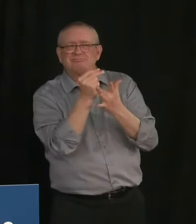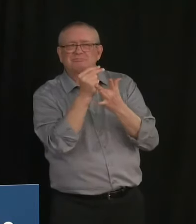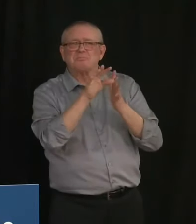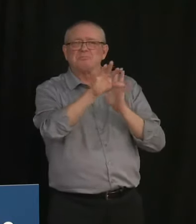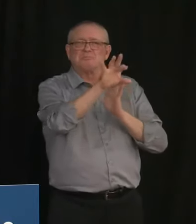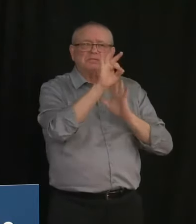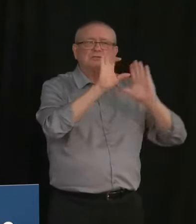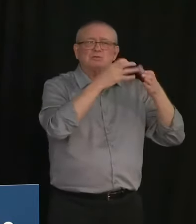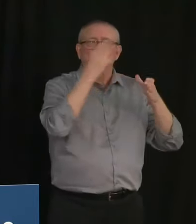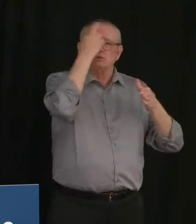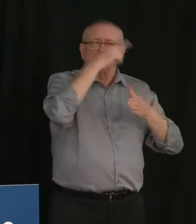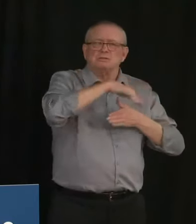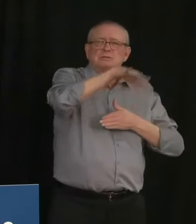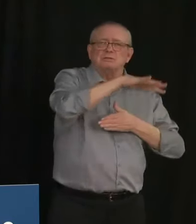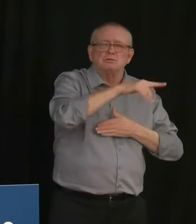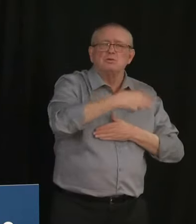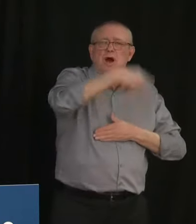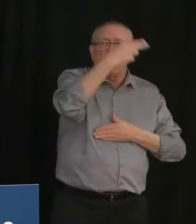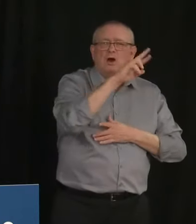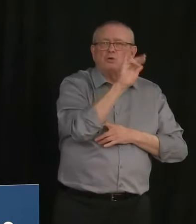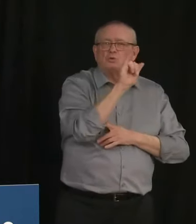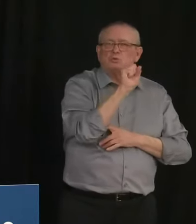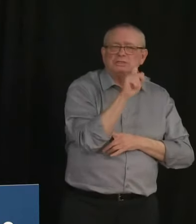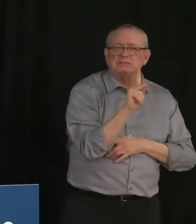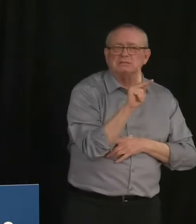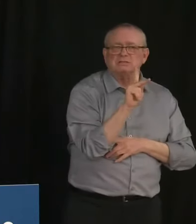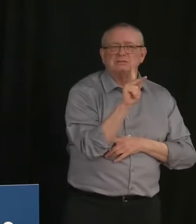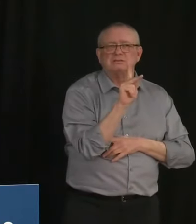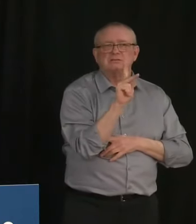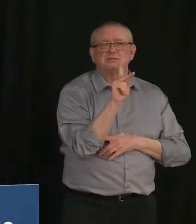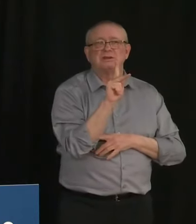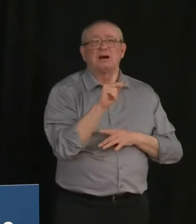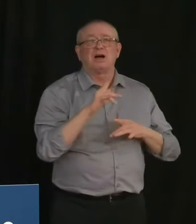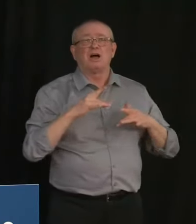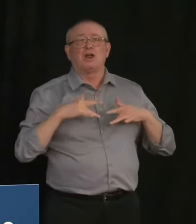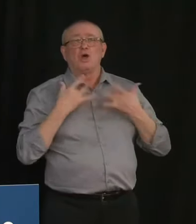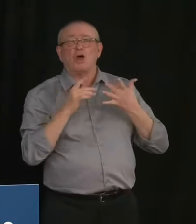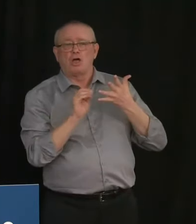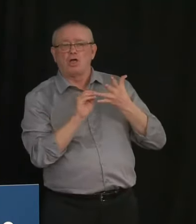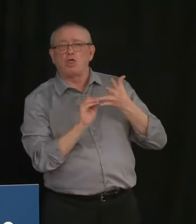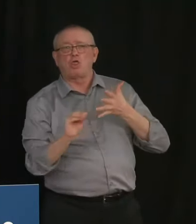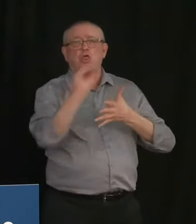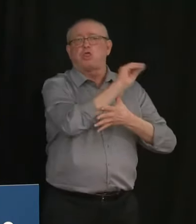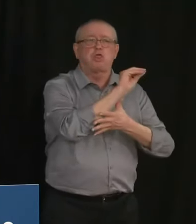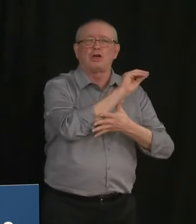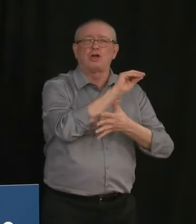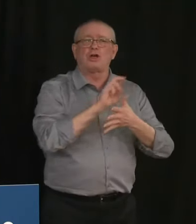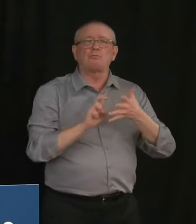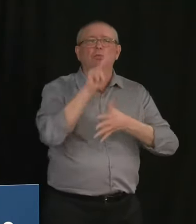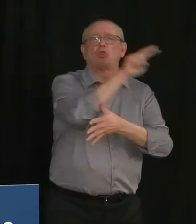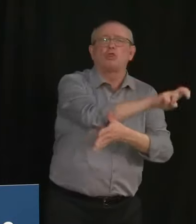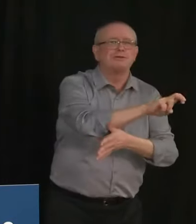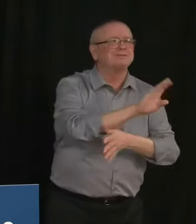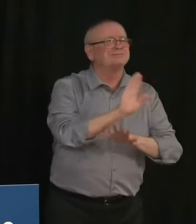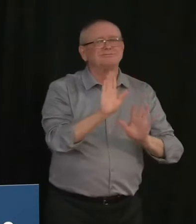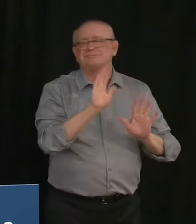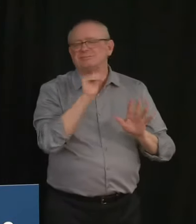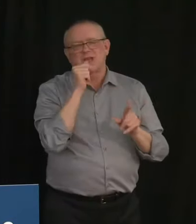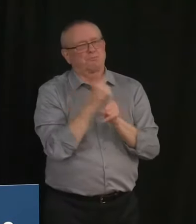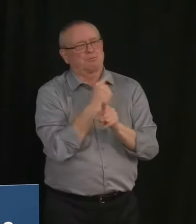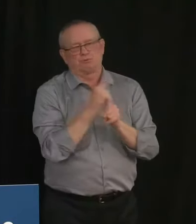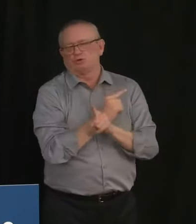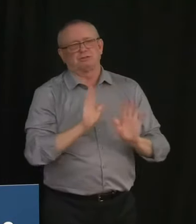Any situation where individuals attempt to access vaccine before they are eligible undermines that trust. The